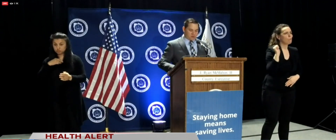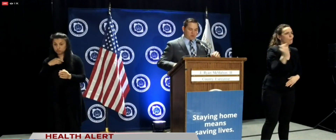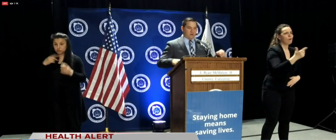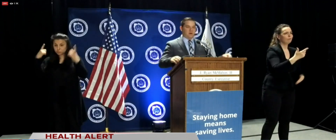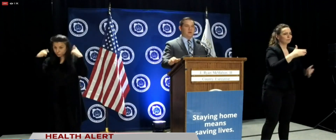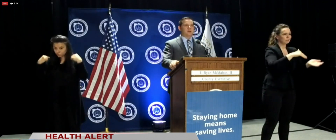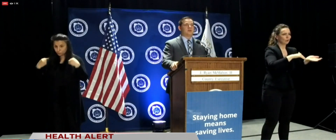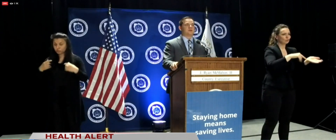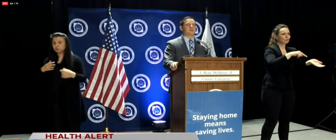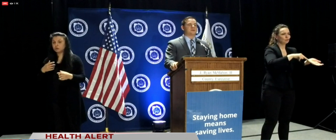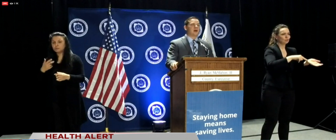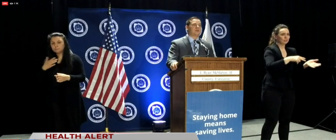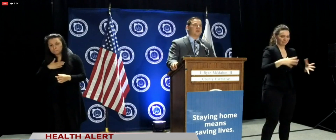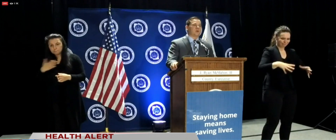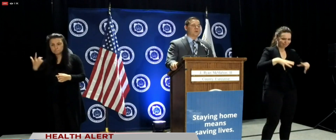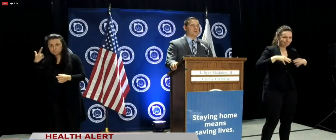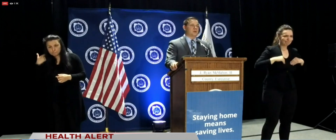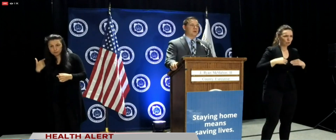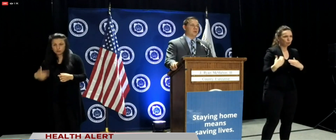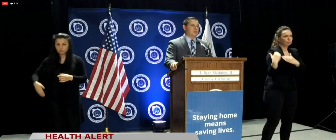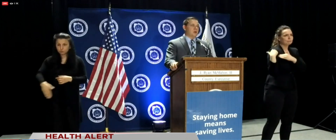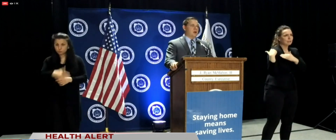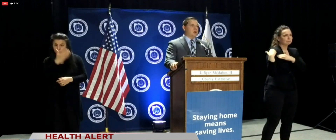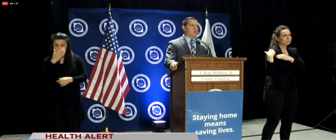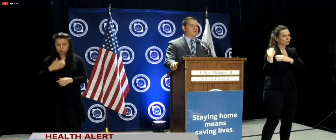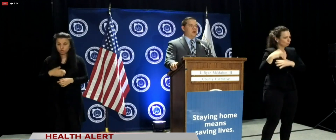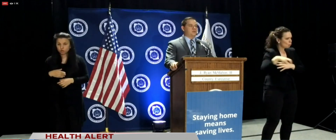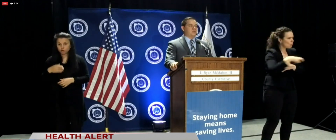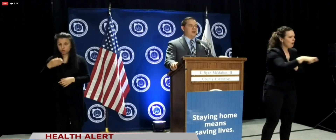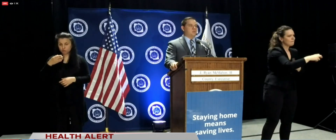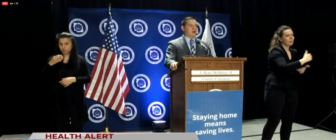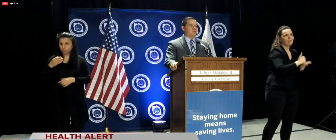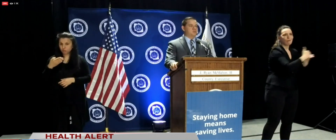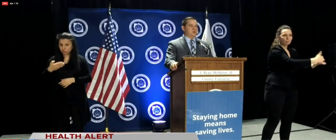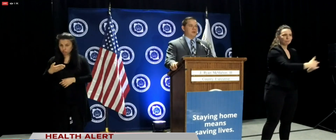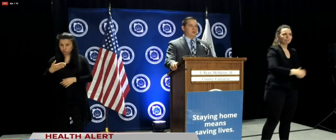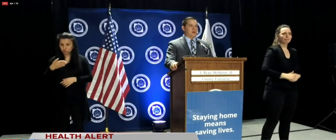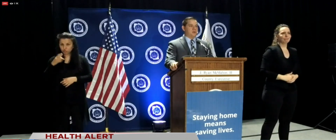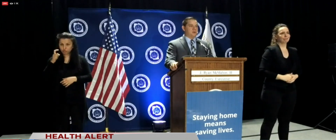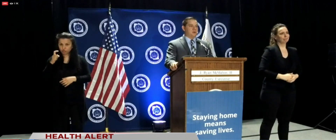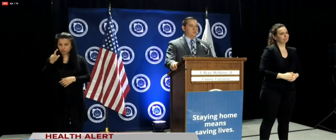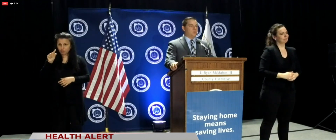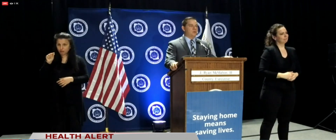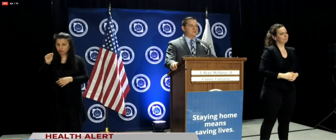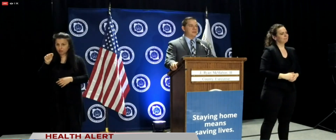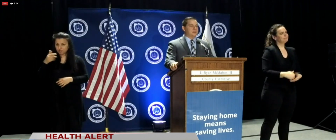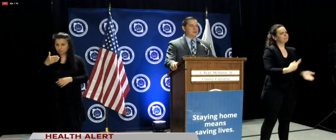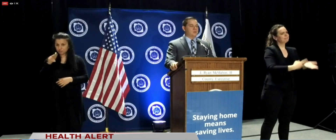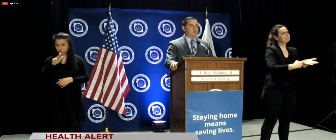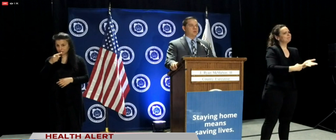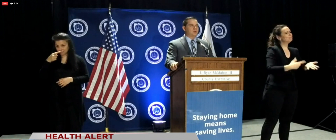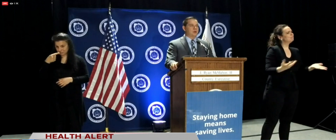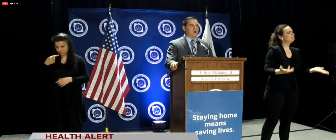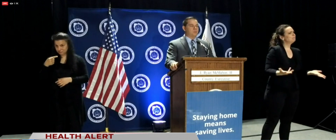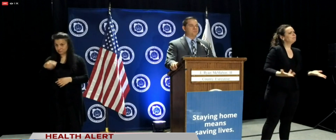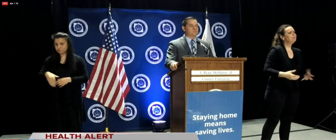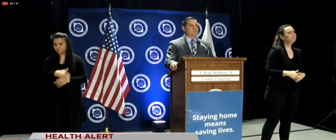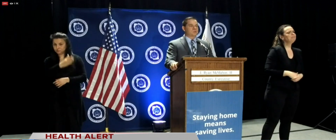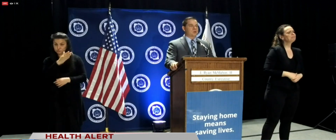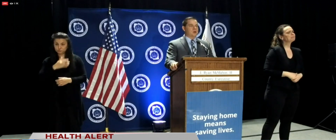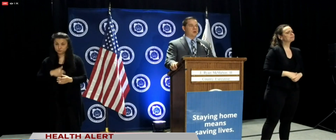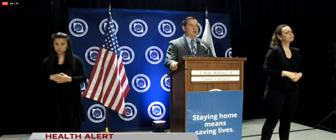proud of all of our nurses and healthcare workers here. We've talked a lot about, there's been a lot about, we're one state, what can we do to